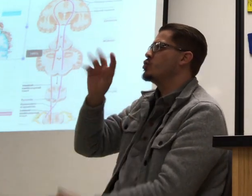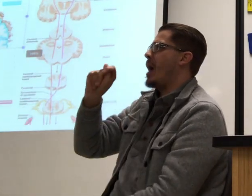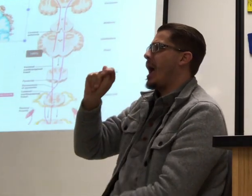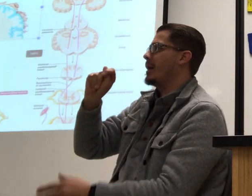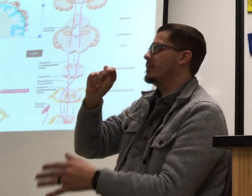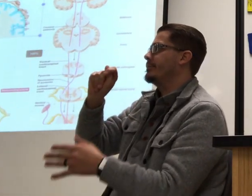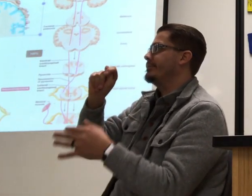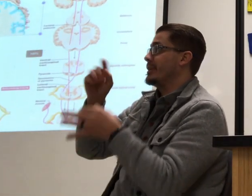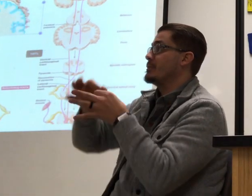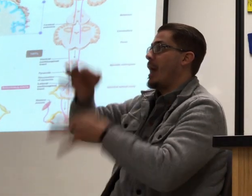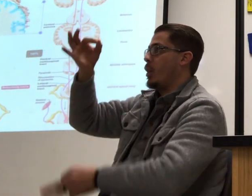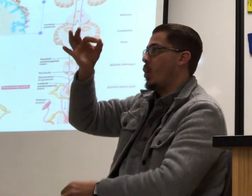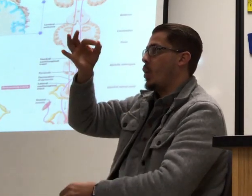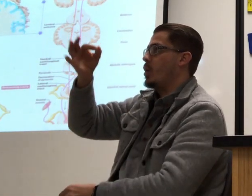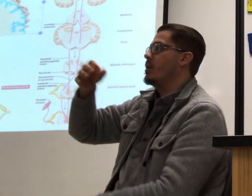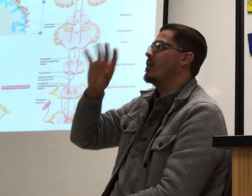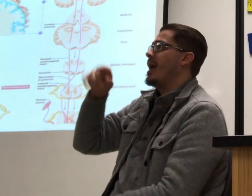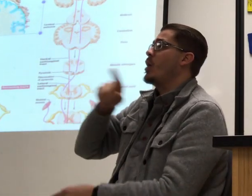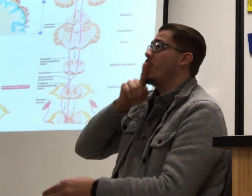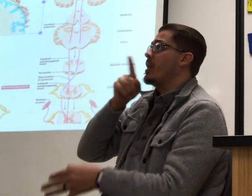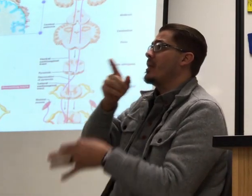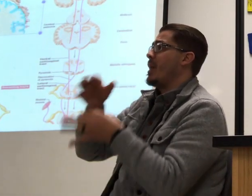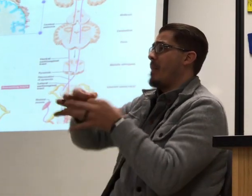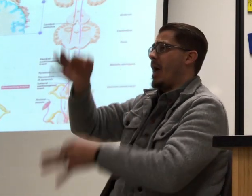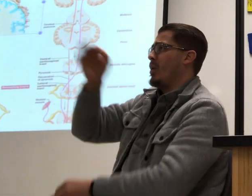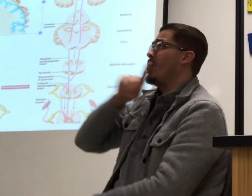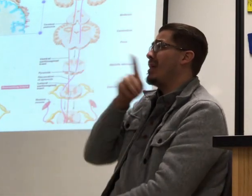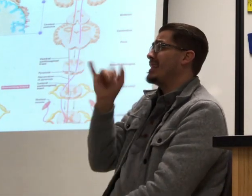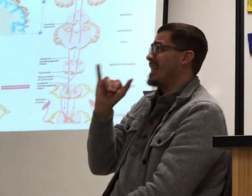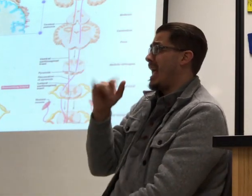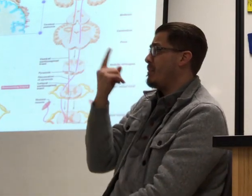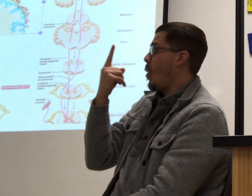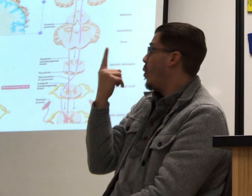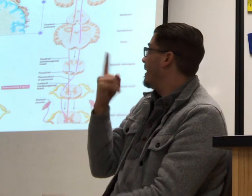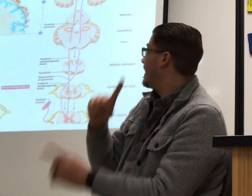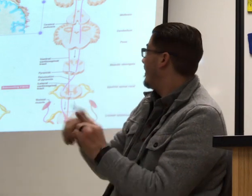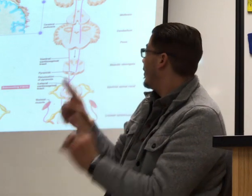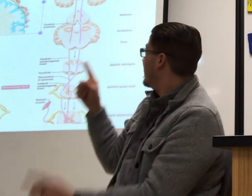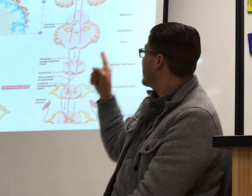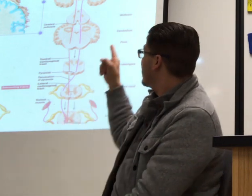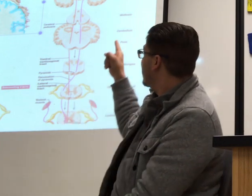cord. So this pathway is really the same. The only difference is